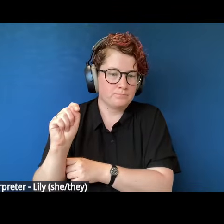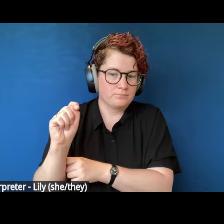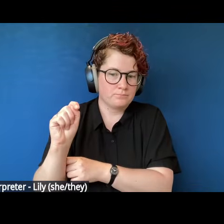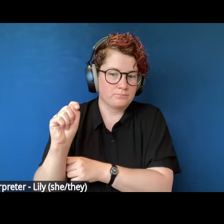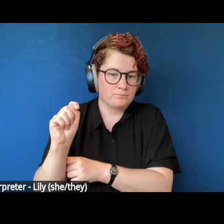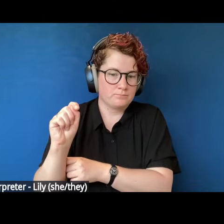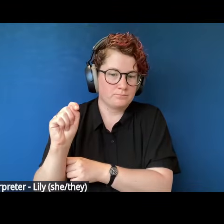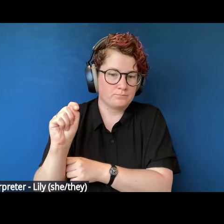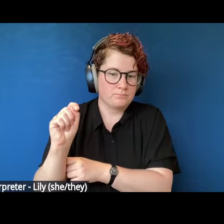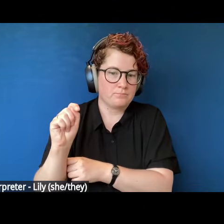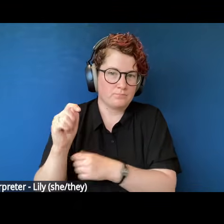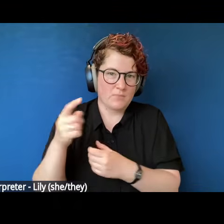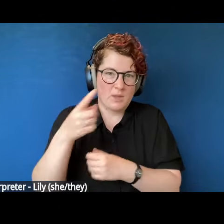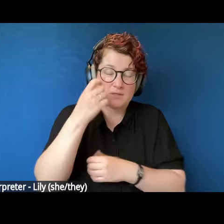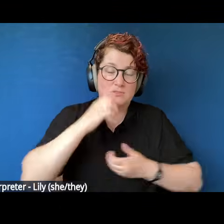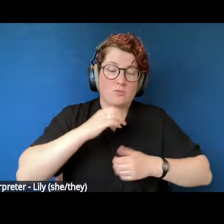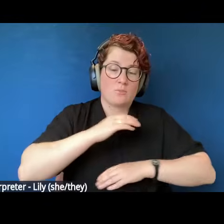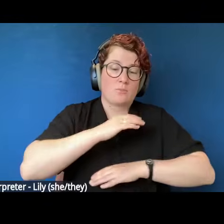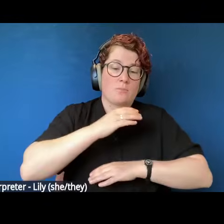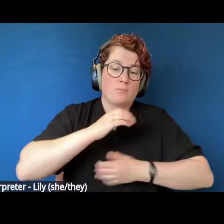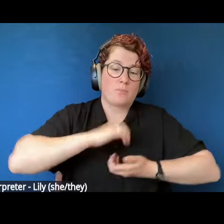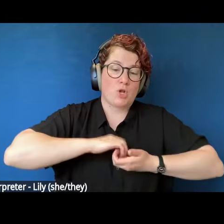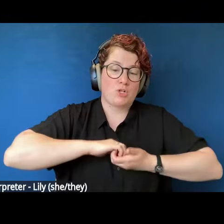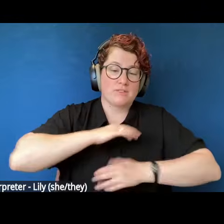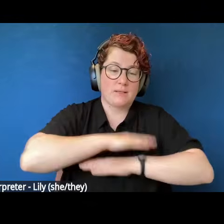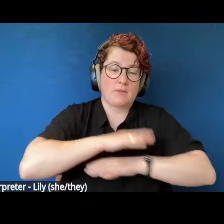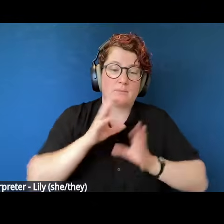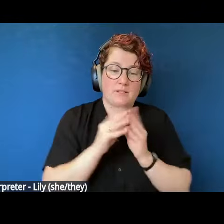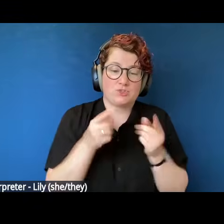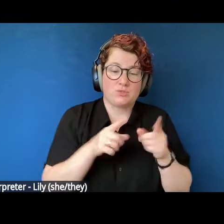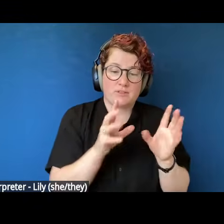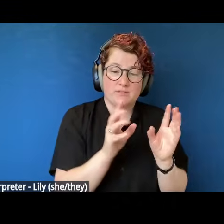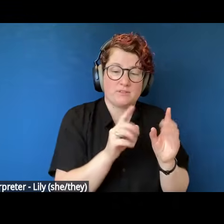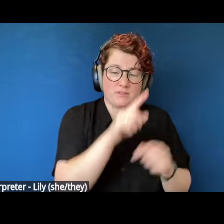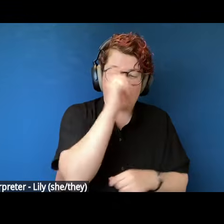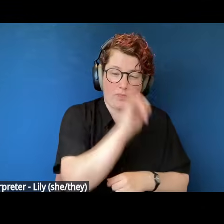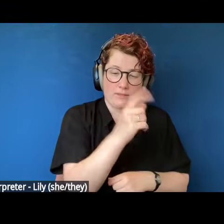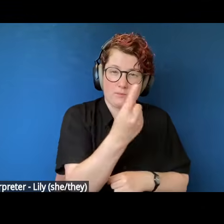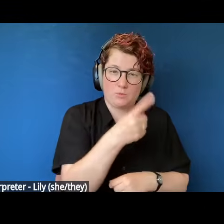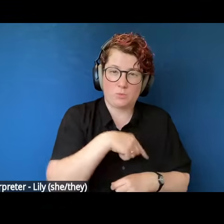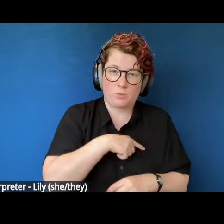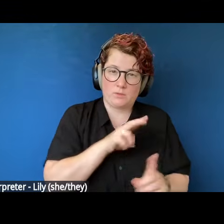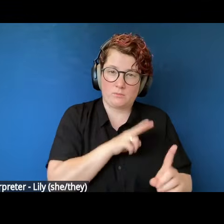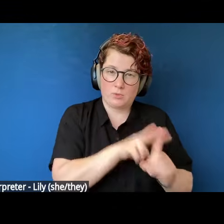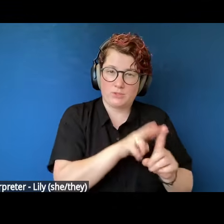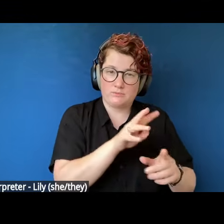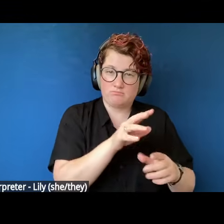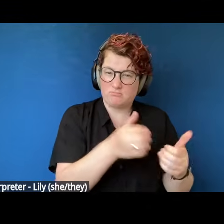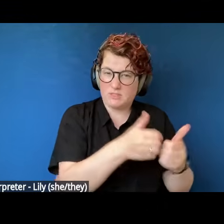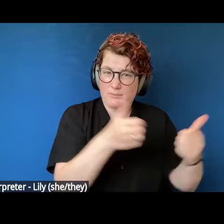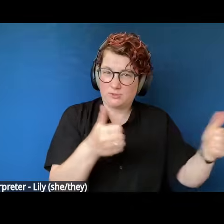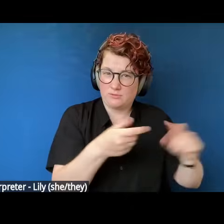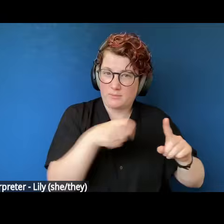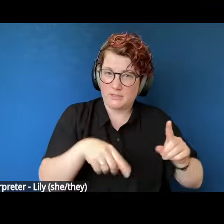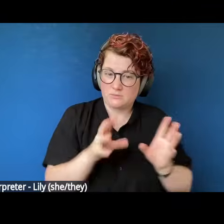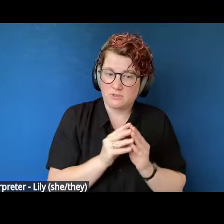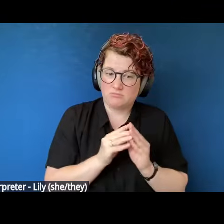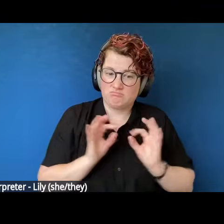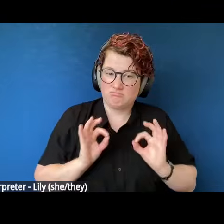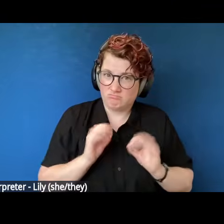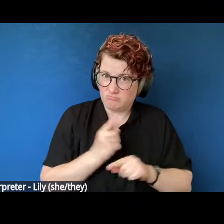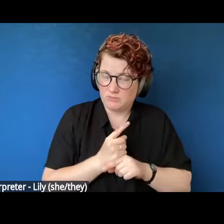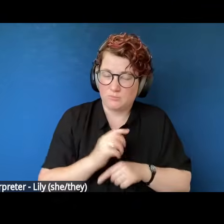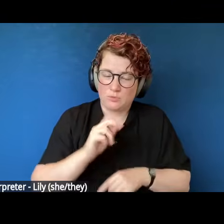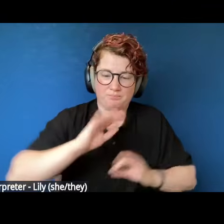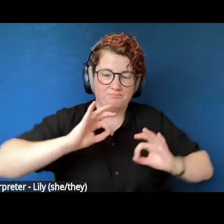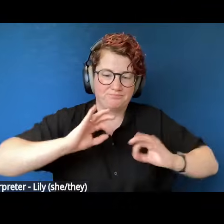in the summertime is just something we would schedule separately. Is that right? Okay, perfect. Can you confirm that? Wonderful. All